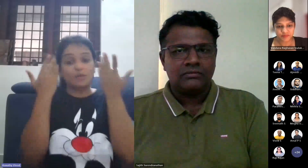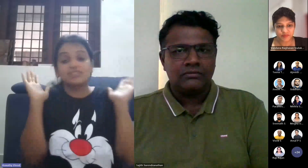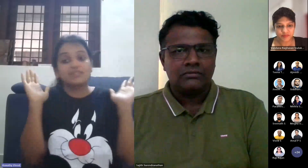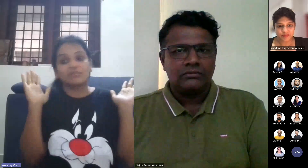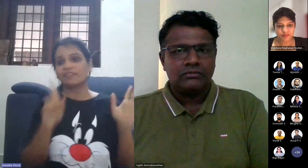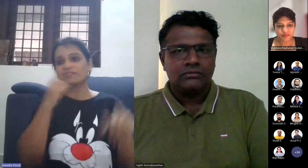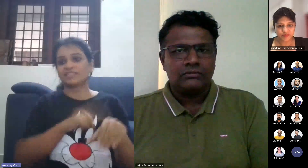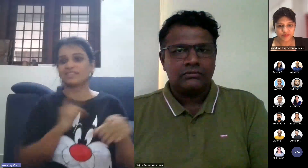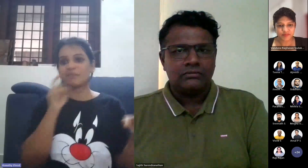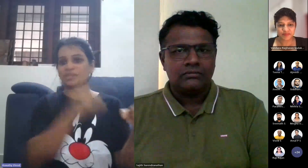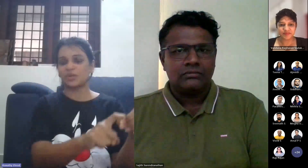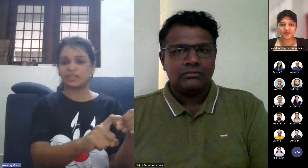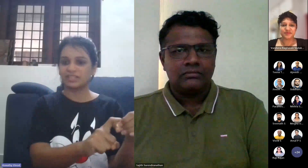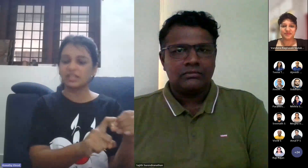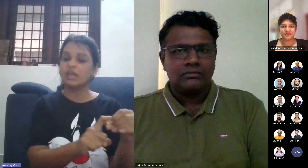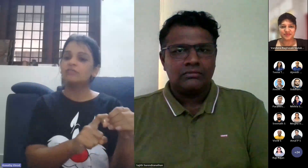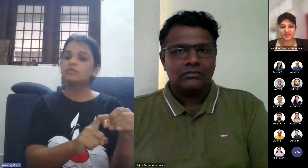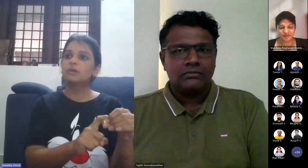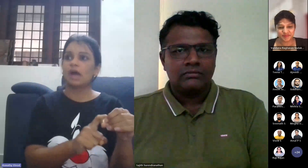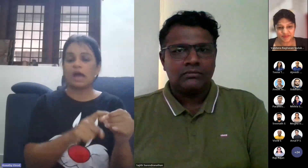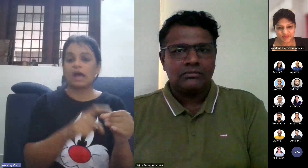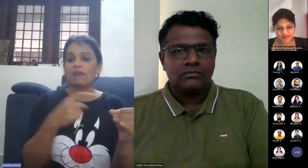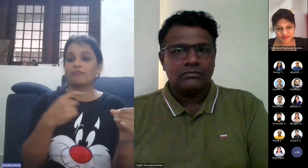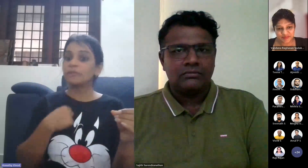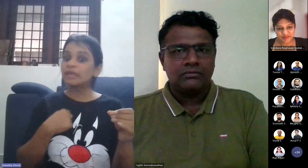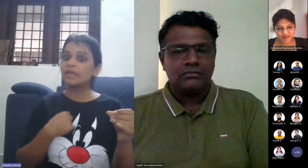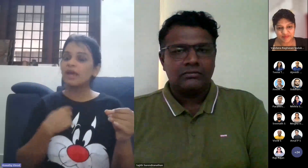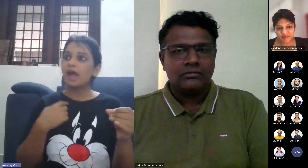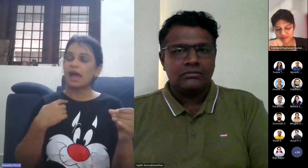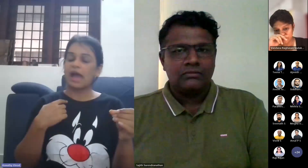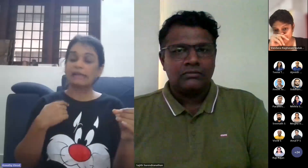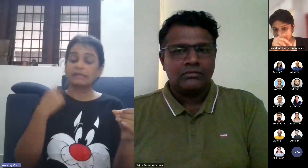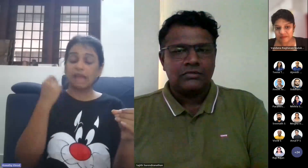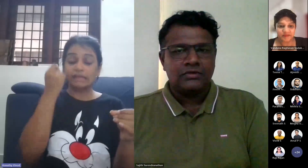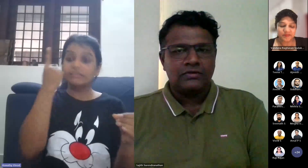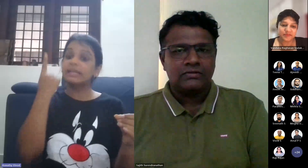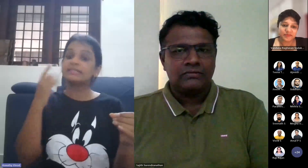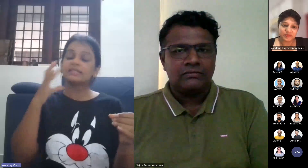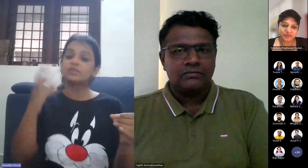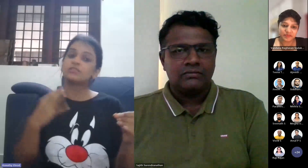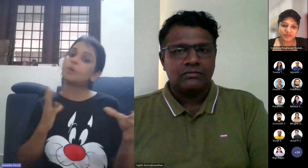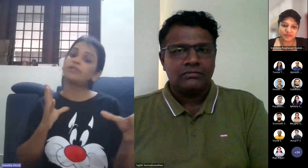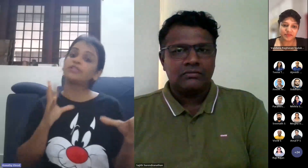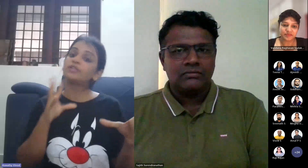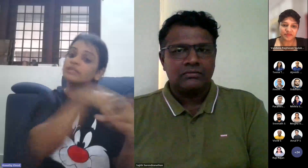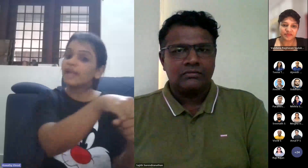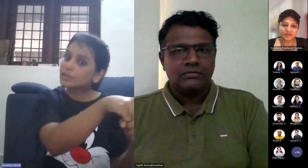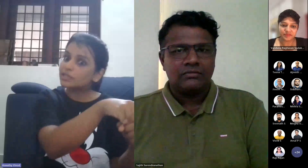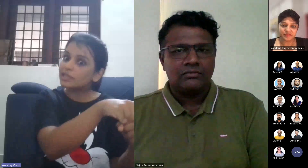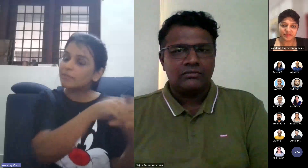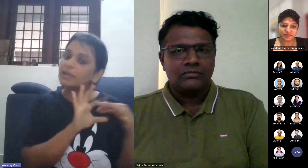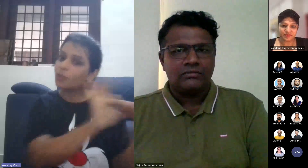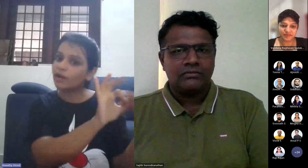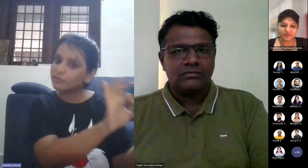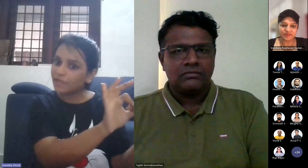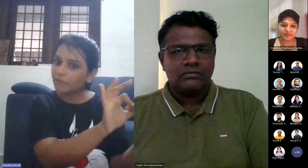And I wasn't aware the first time I joined Niche. So for me, I realized that it was important to interact